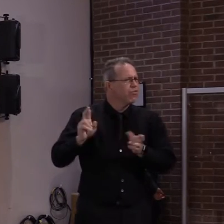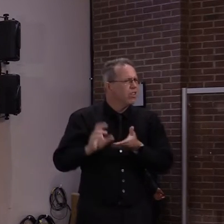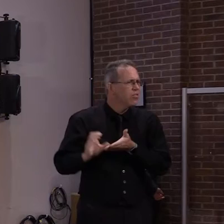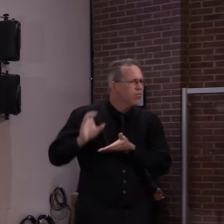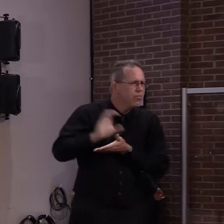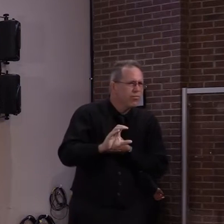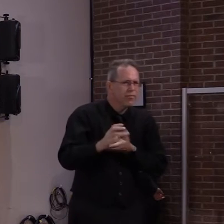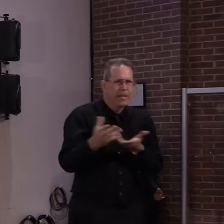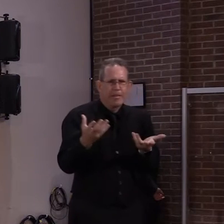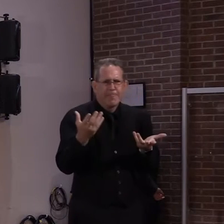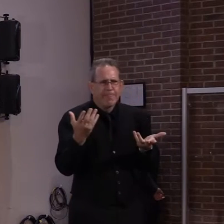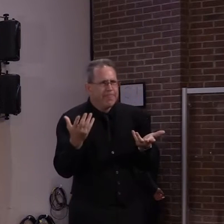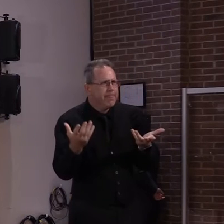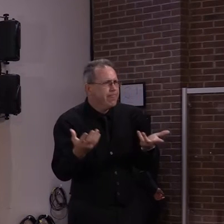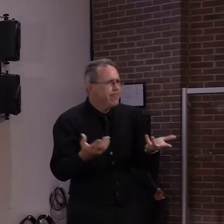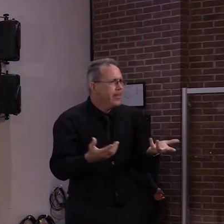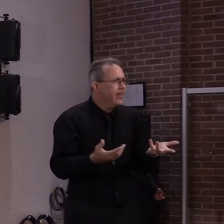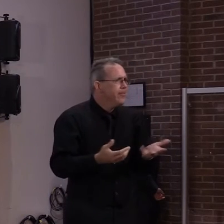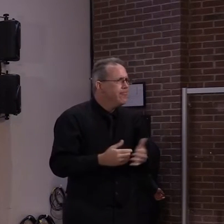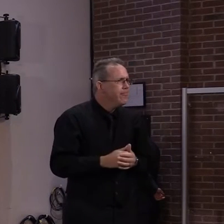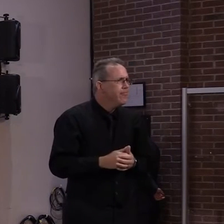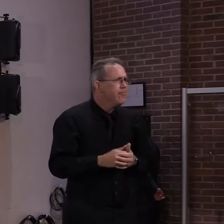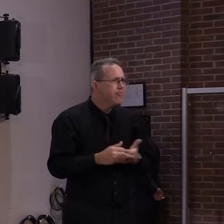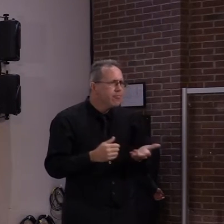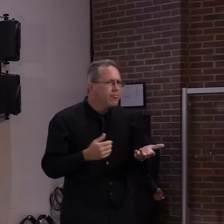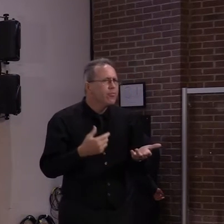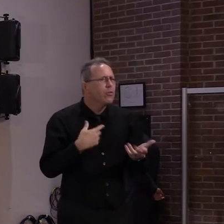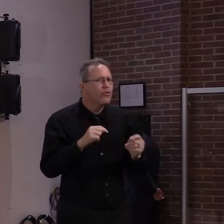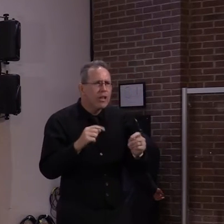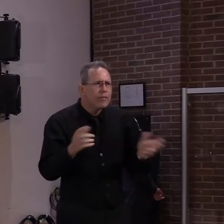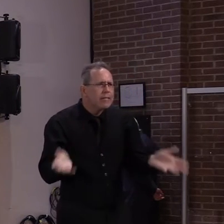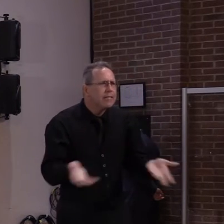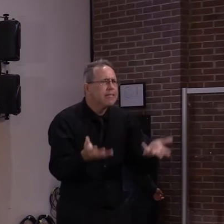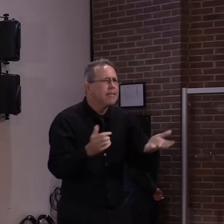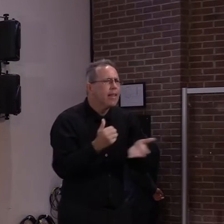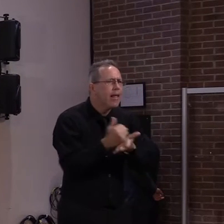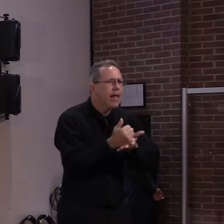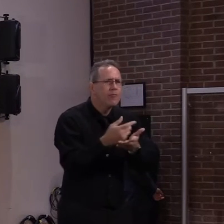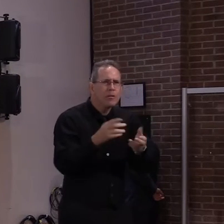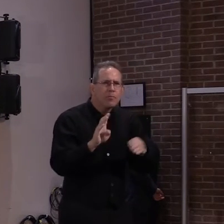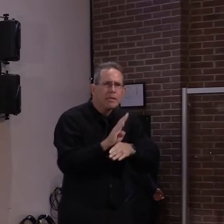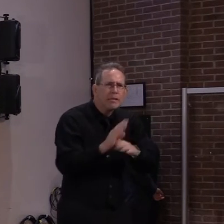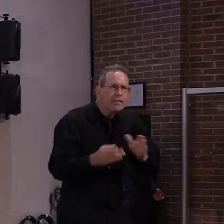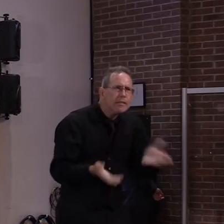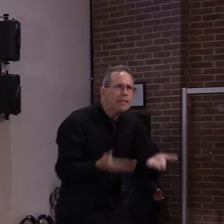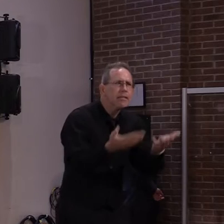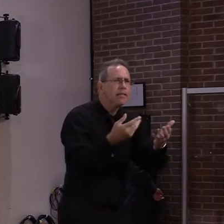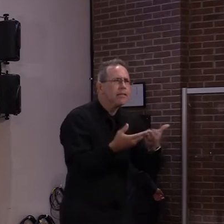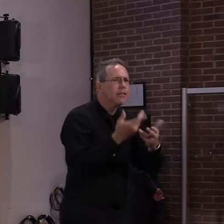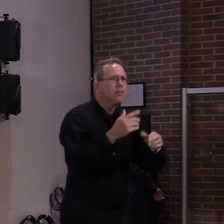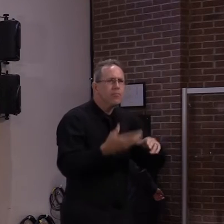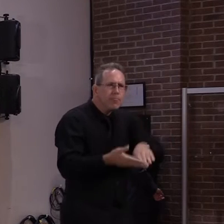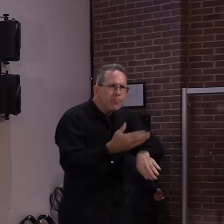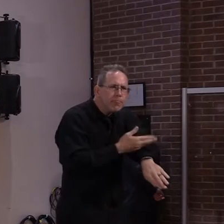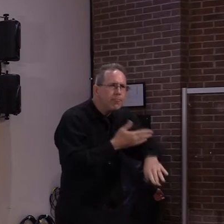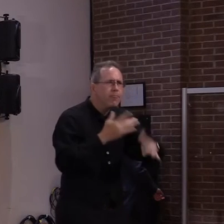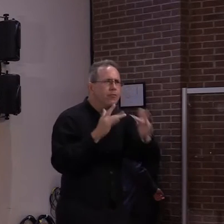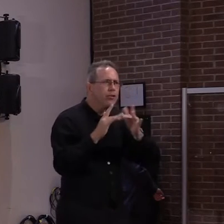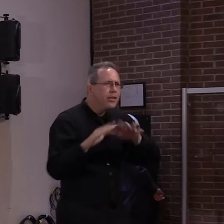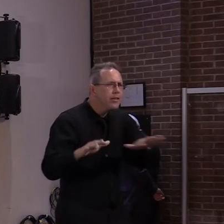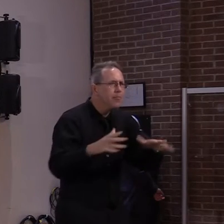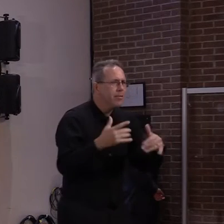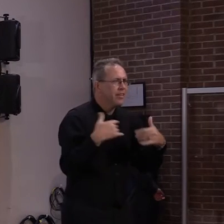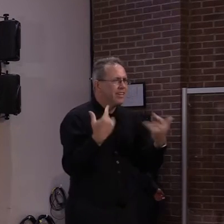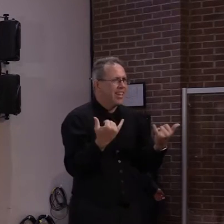injecting money into the economy has helped us to put us in a great position at this point. But it's not sustainable. I mean, we can't